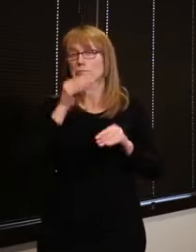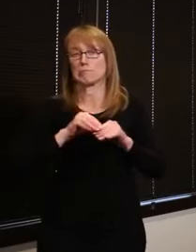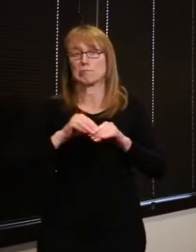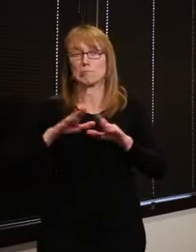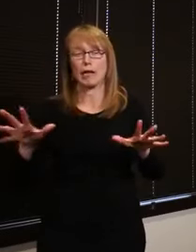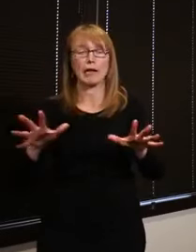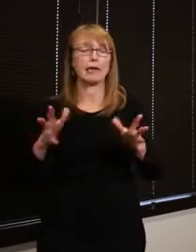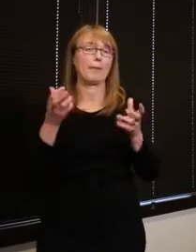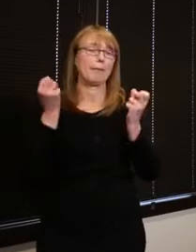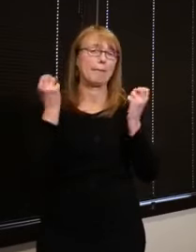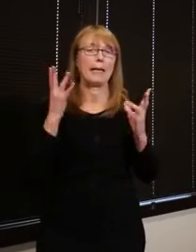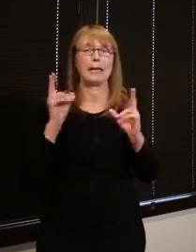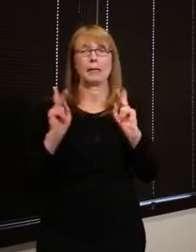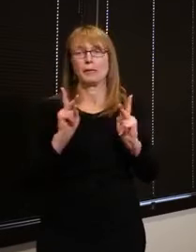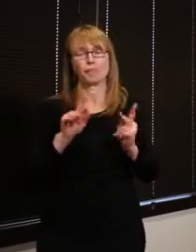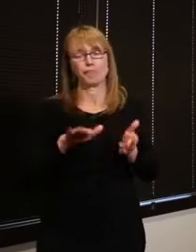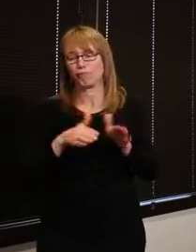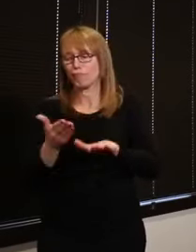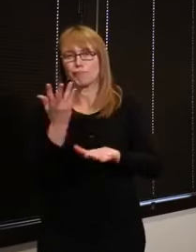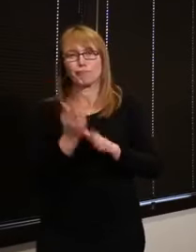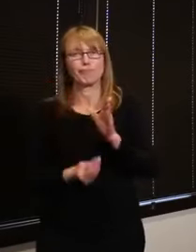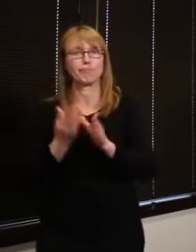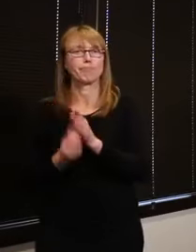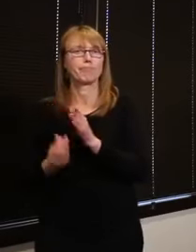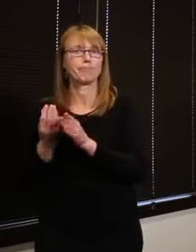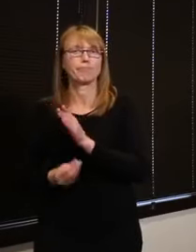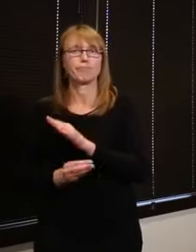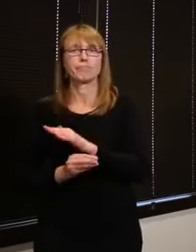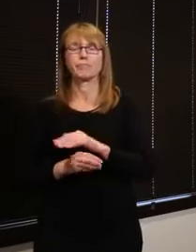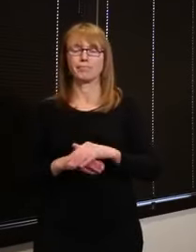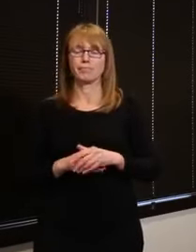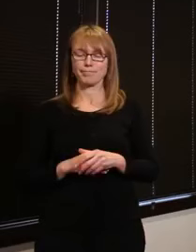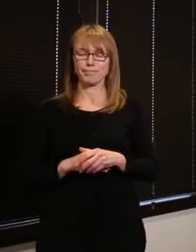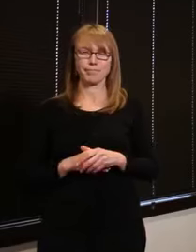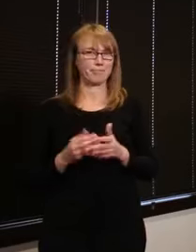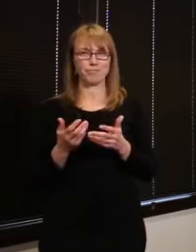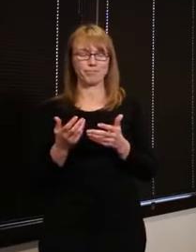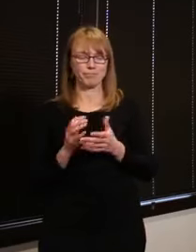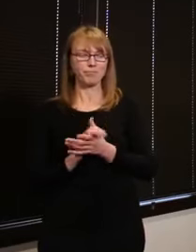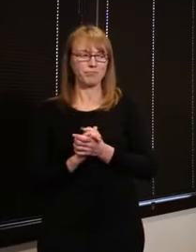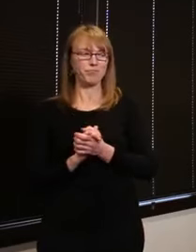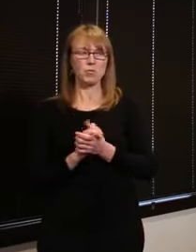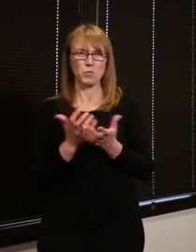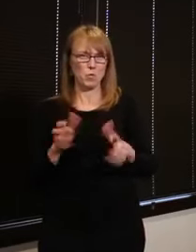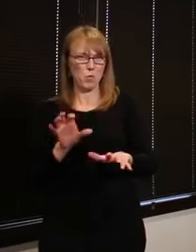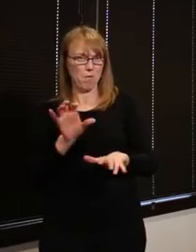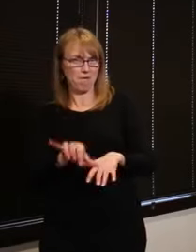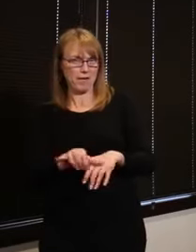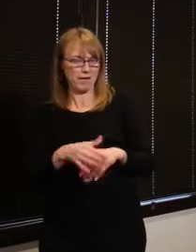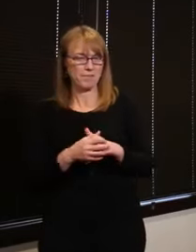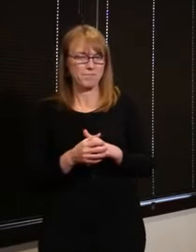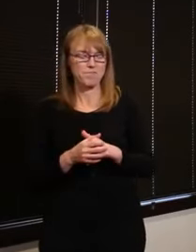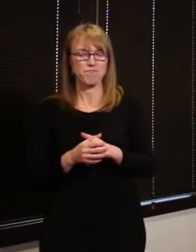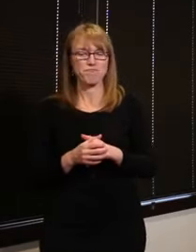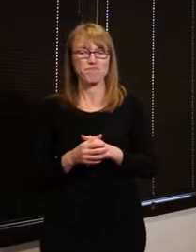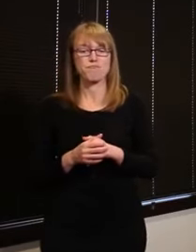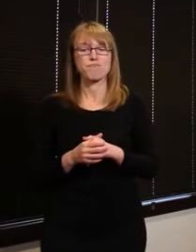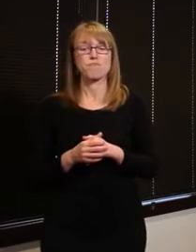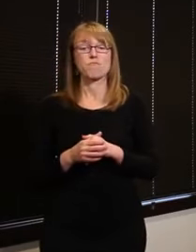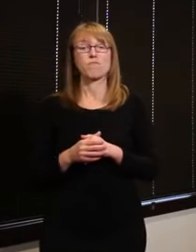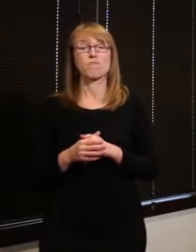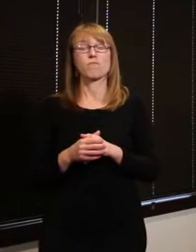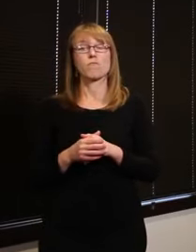point even further, these viruses, and I'm comparing this again to the 1918